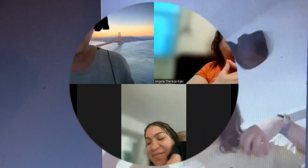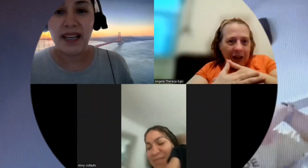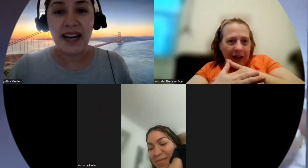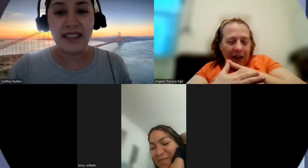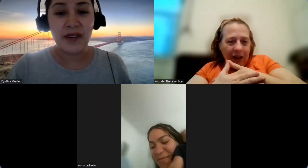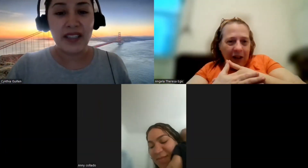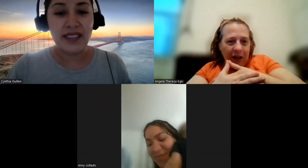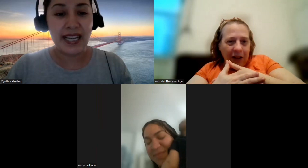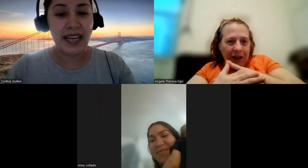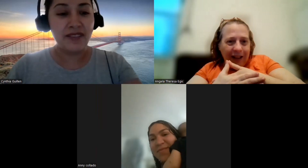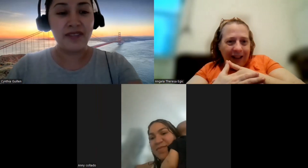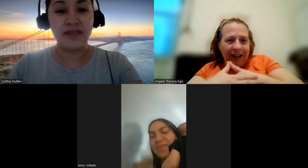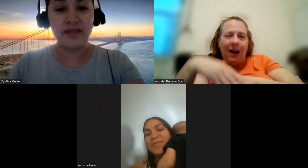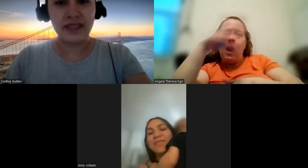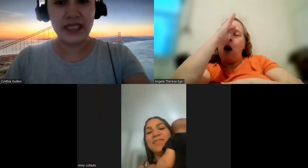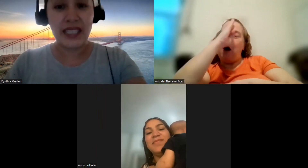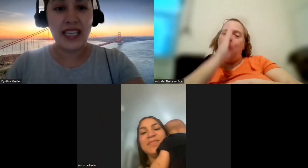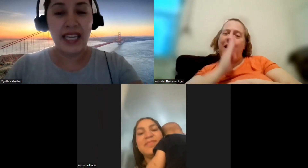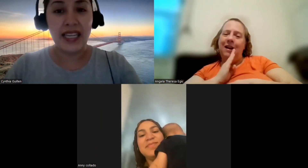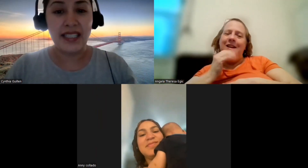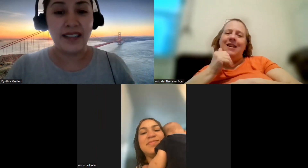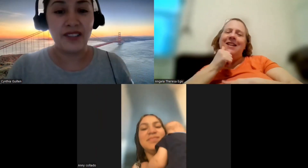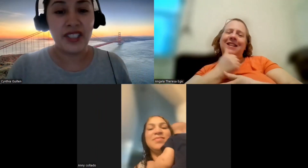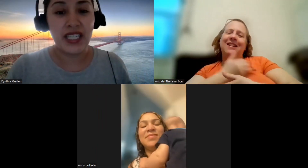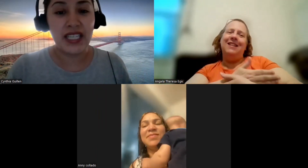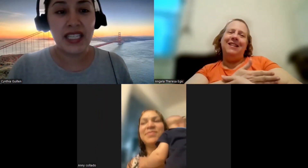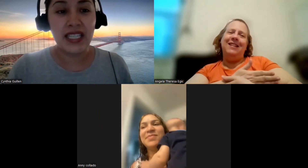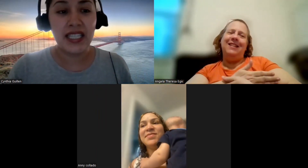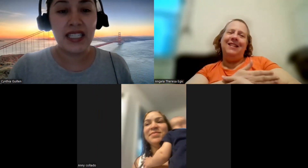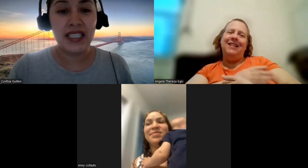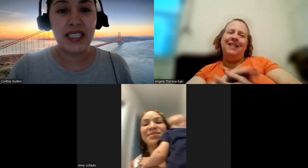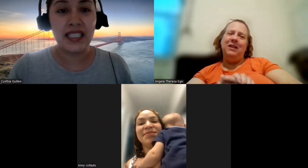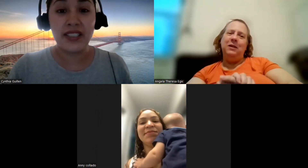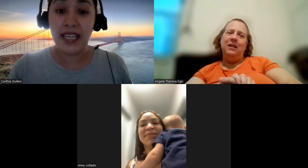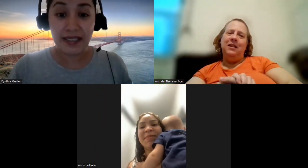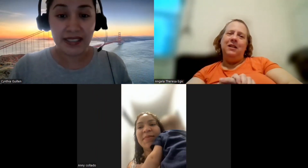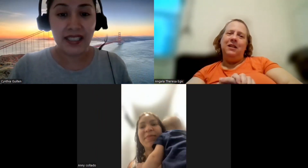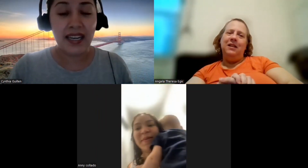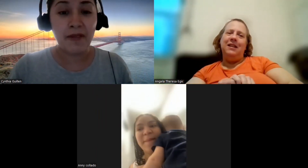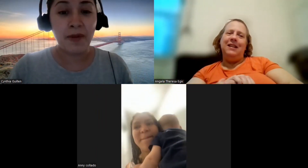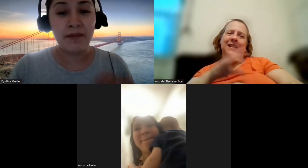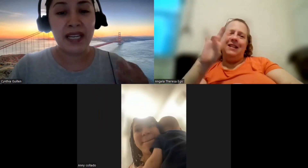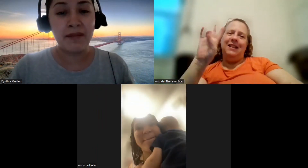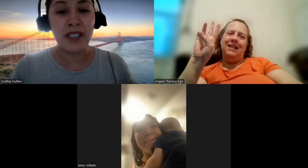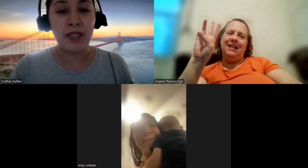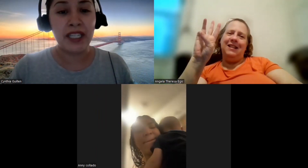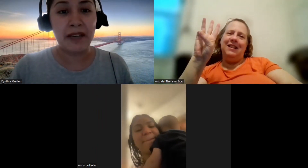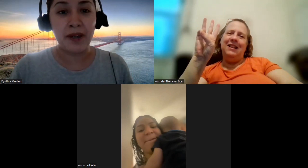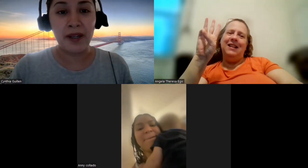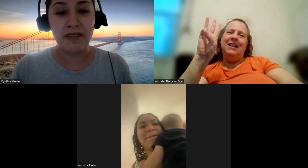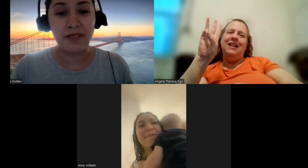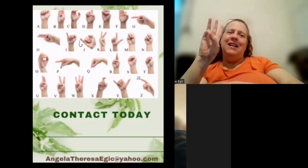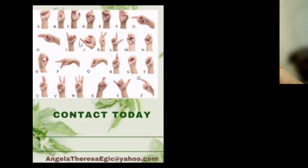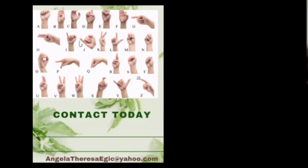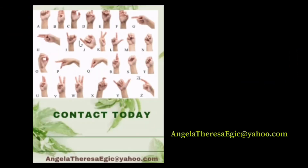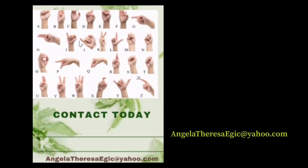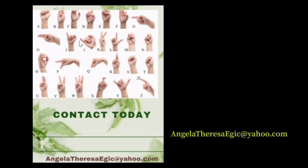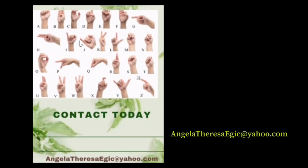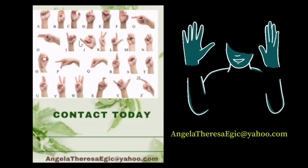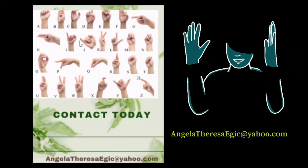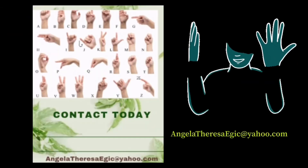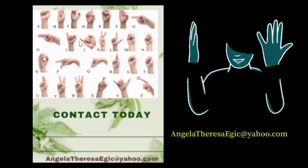He's a monkey. My goddaughter is deaf, and she's 6, and I want to be able to communicate with her in the